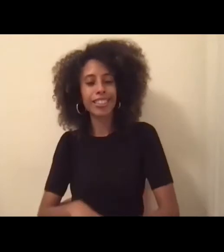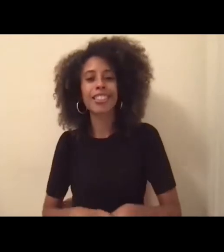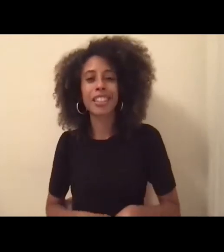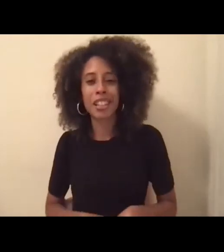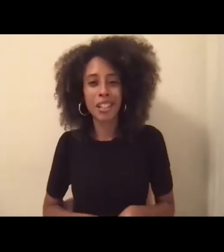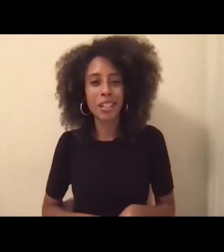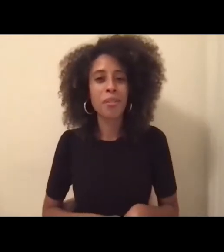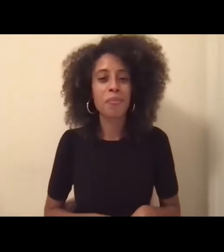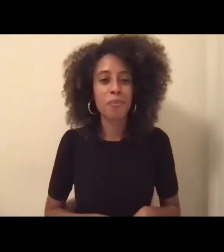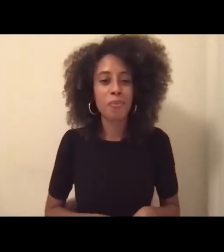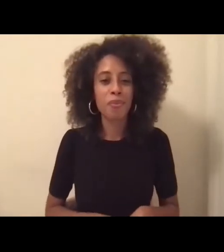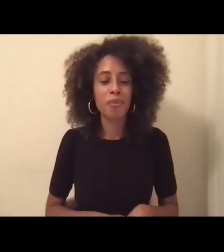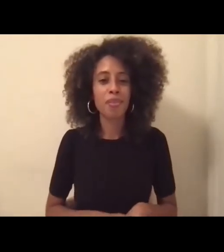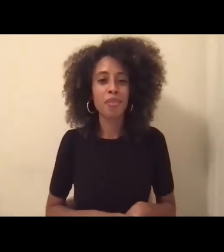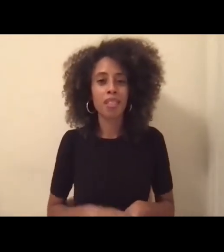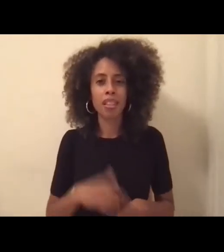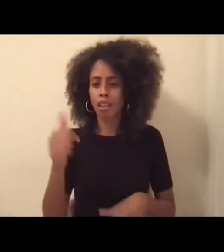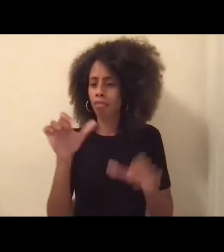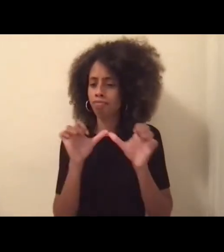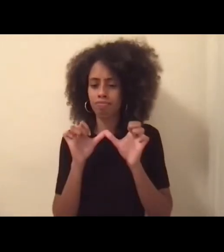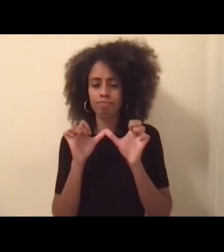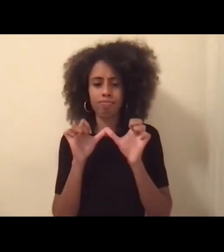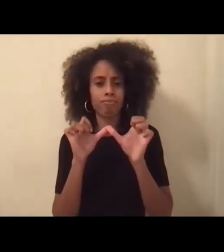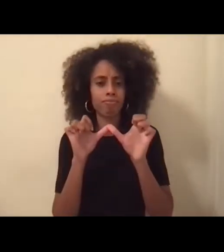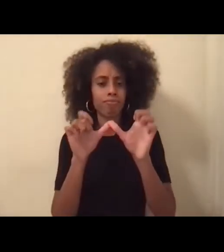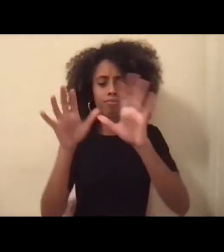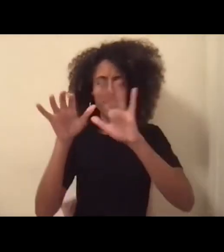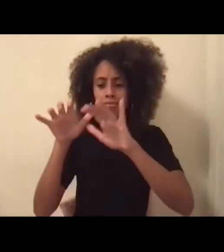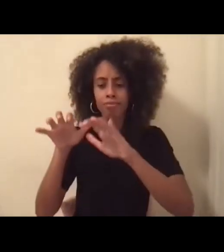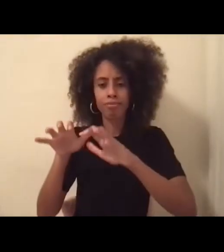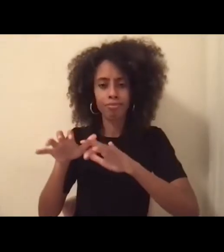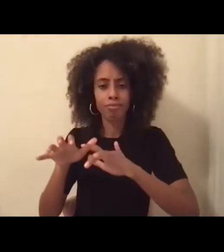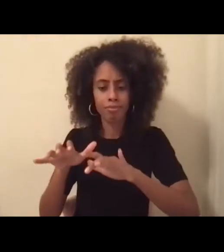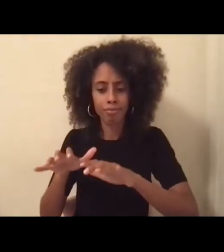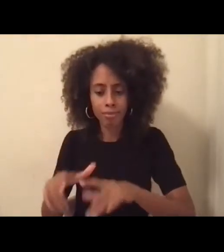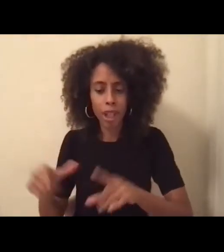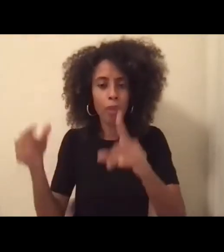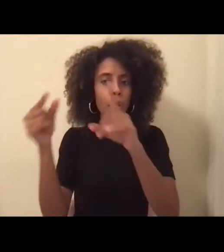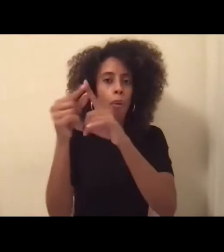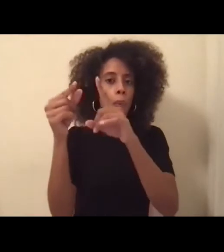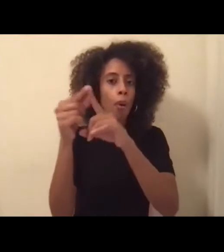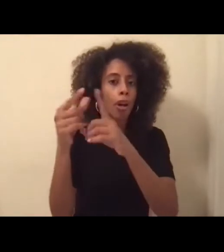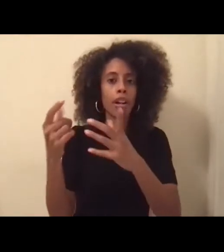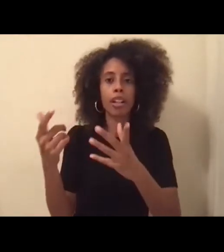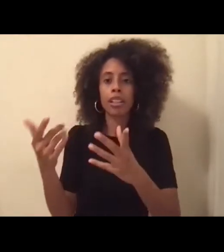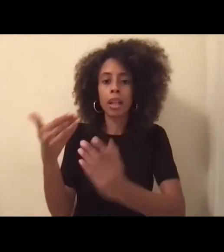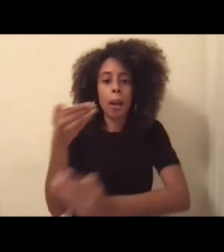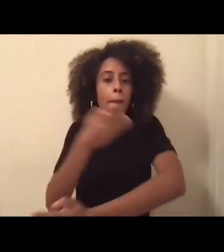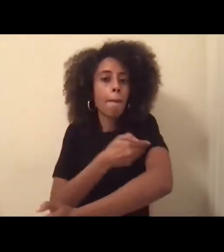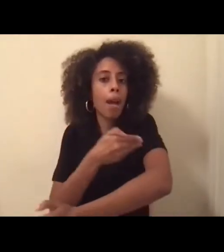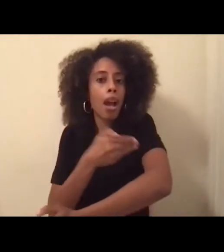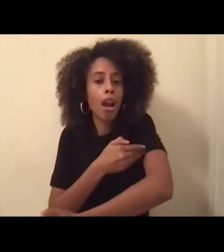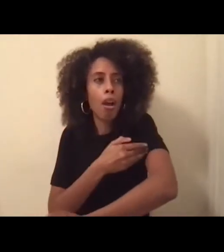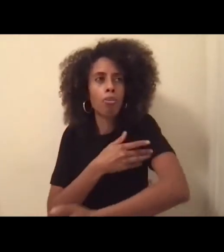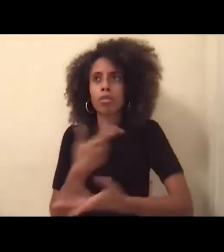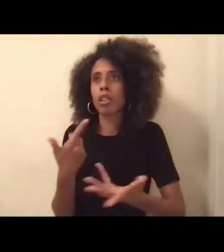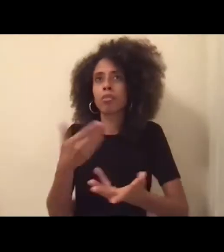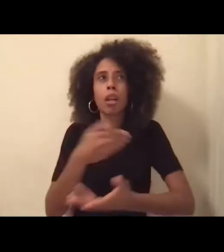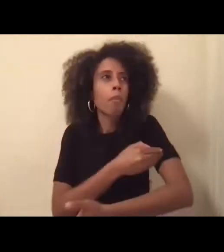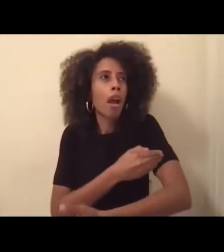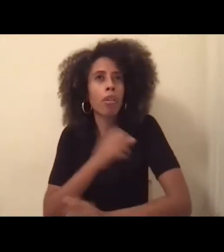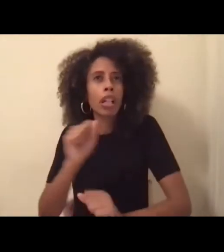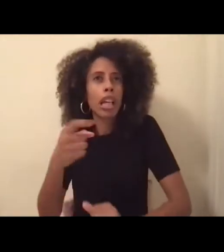going to, you can keep pouring these words, you can keep pouring power, and by power you can